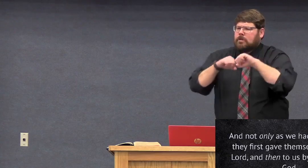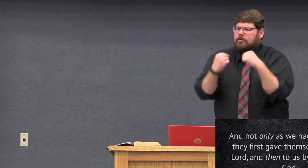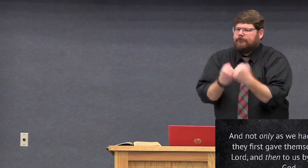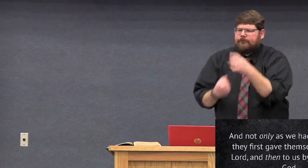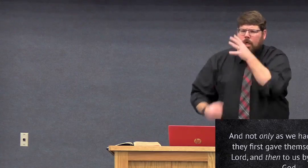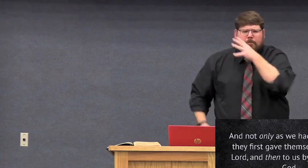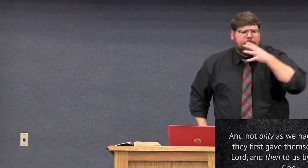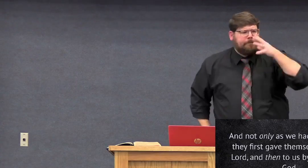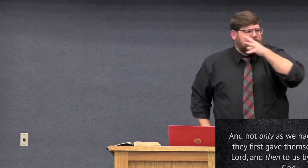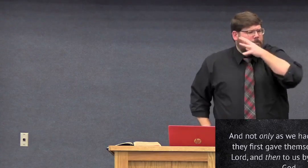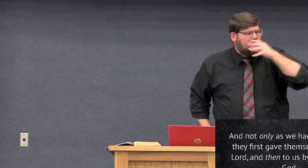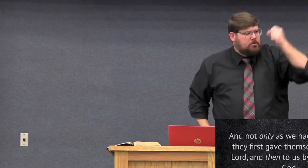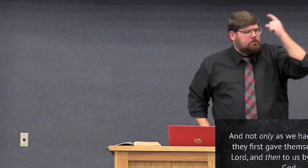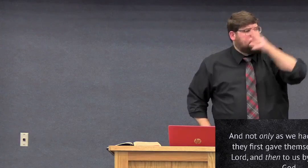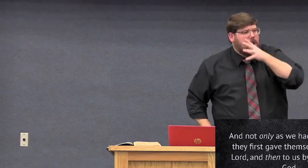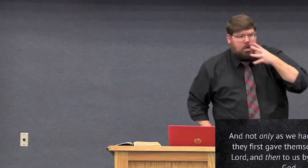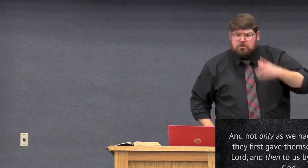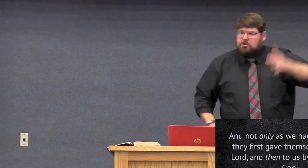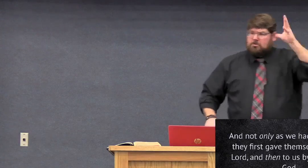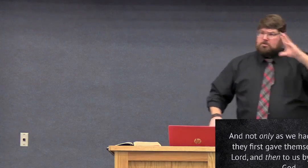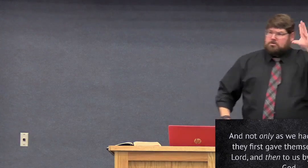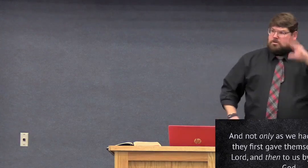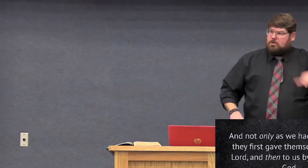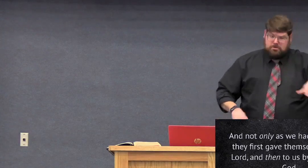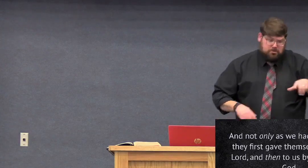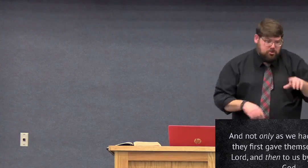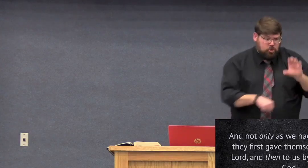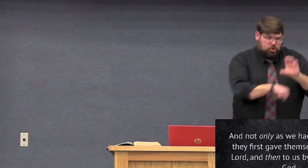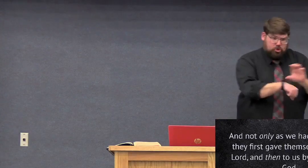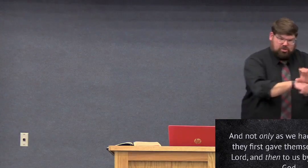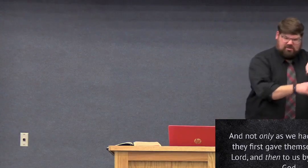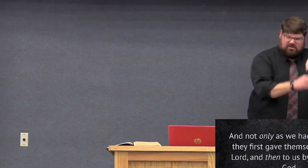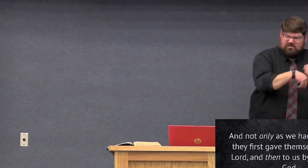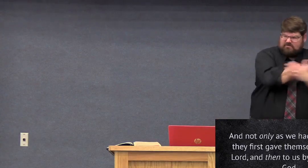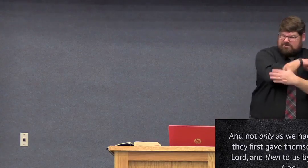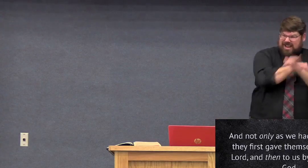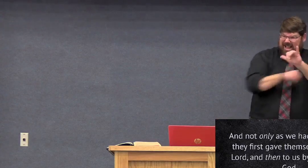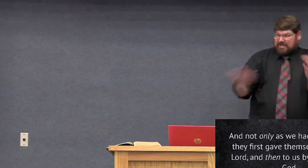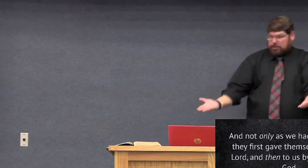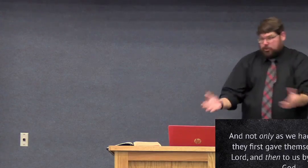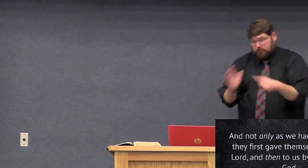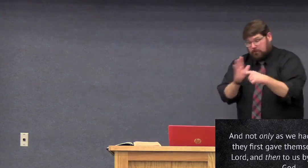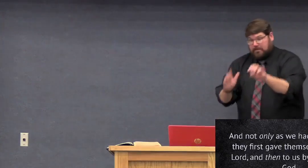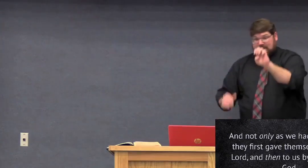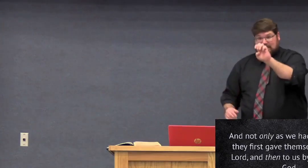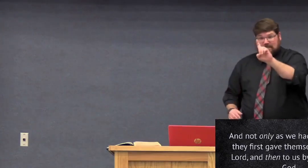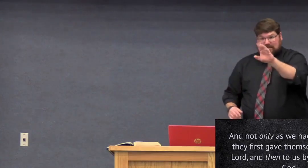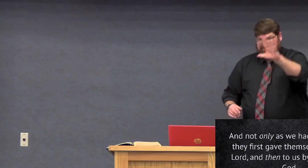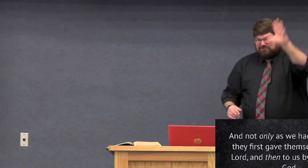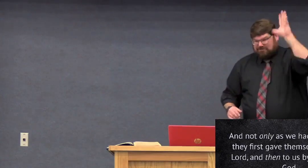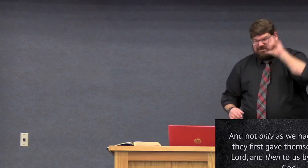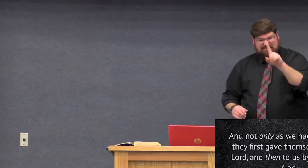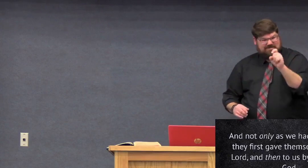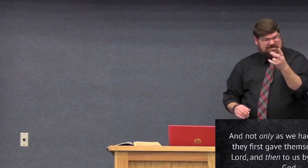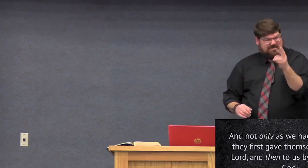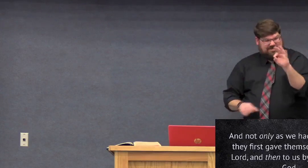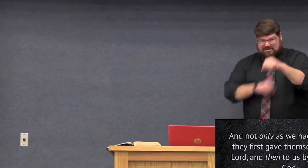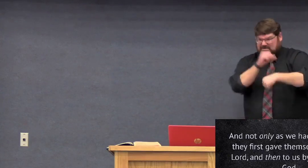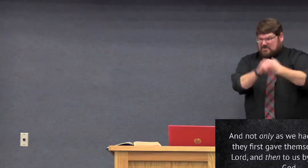about here in Israel. This was an agrarian society. And so the church would be kind of maybe